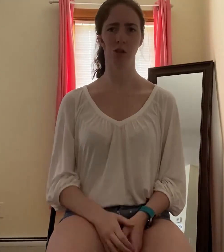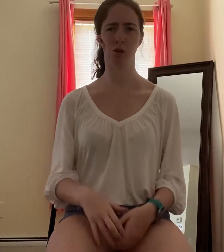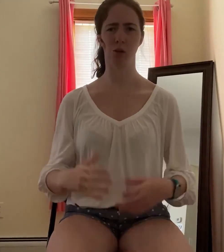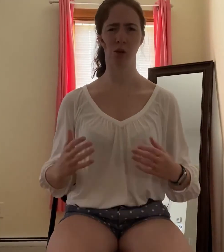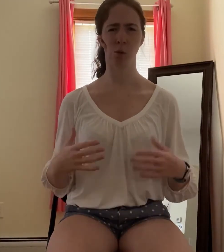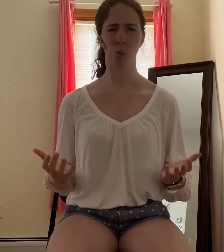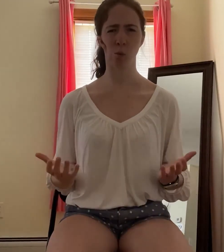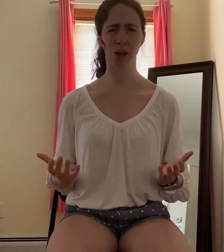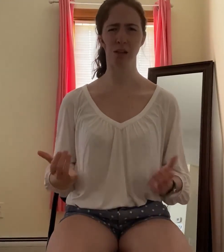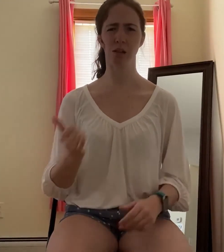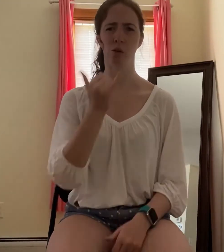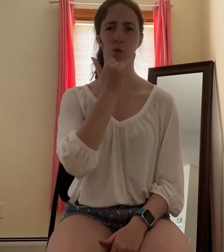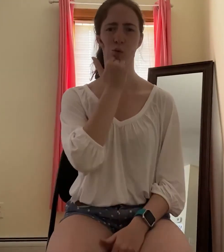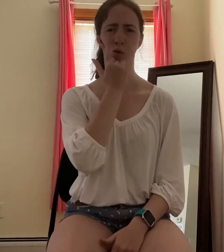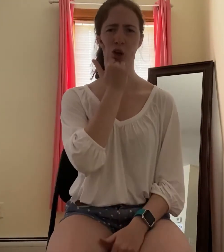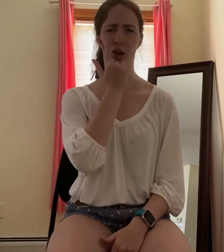So, what's wrong?